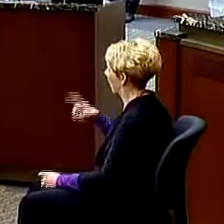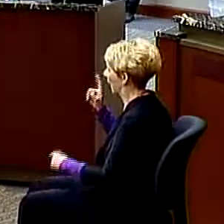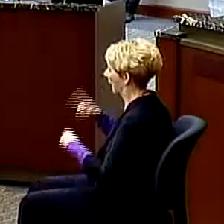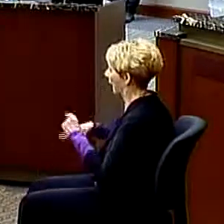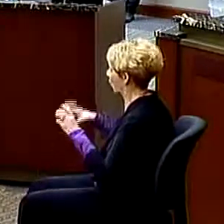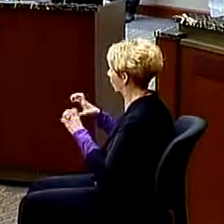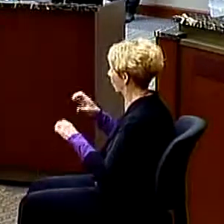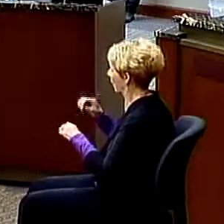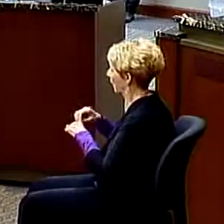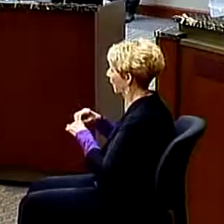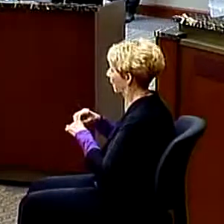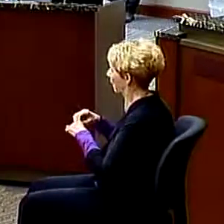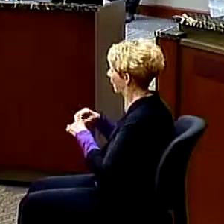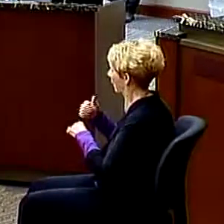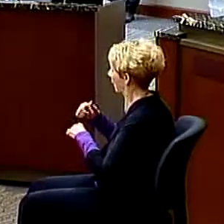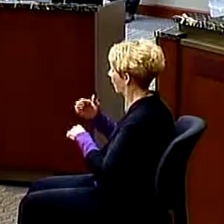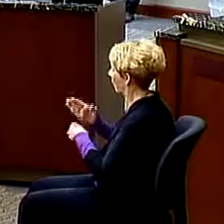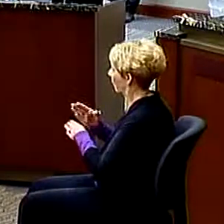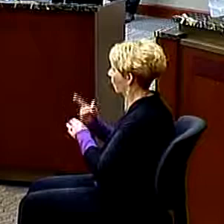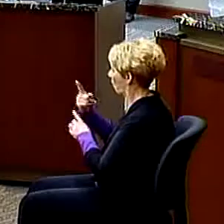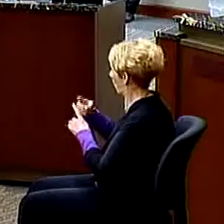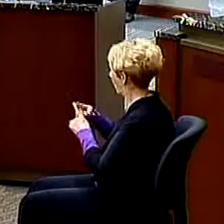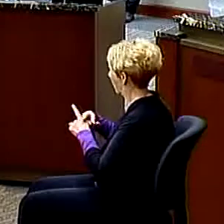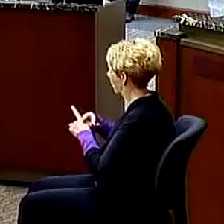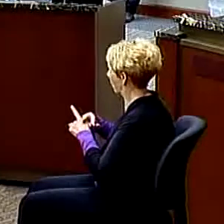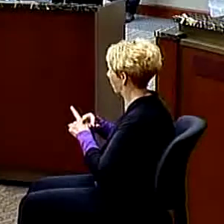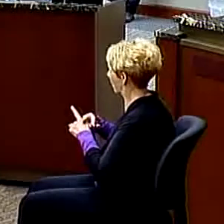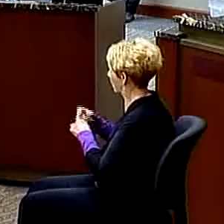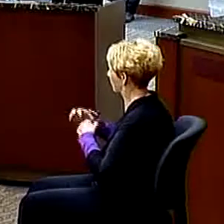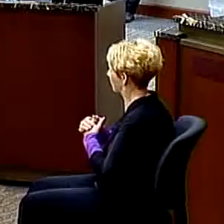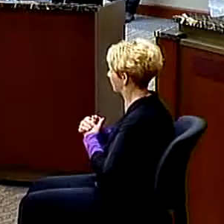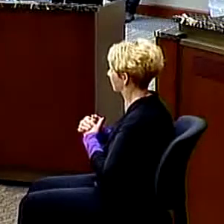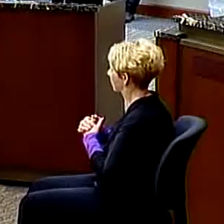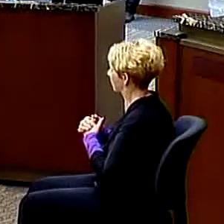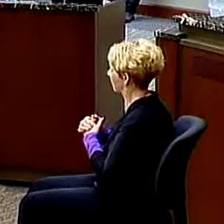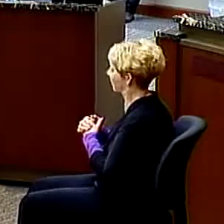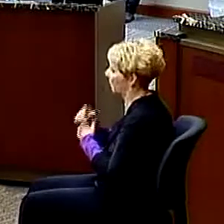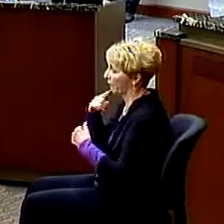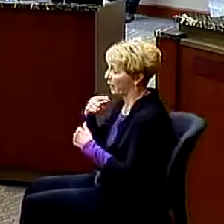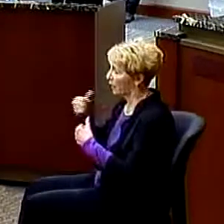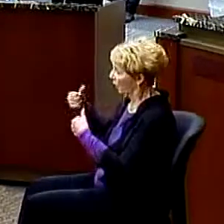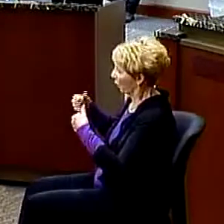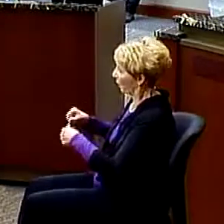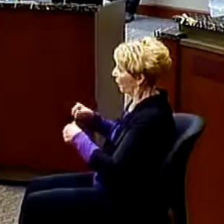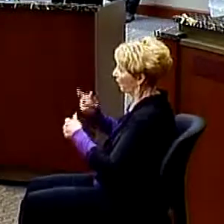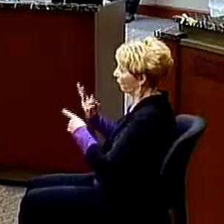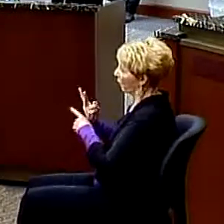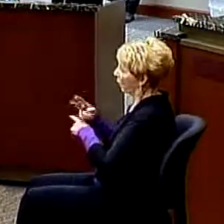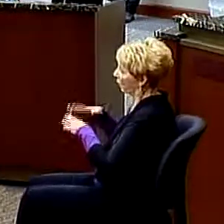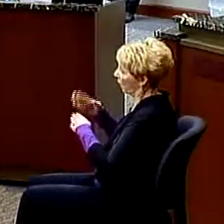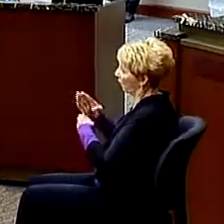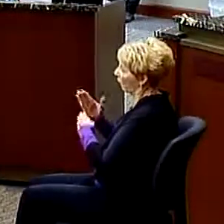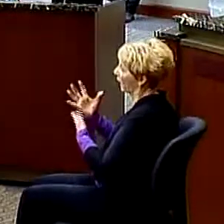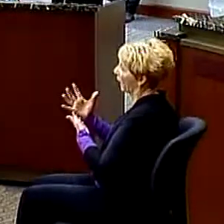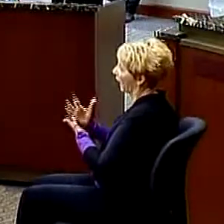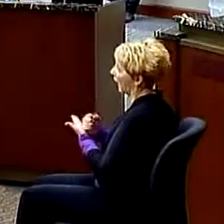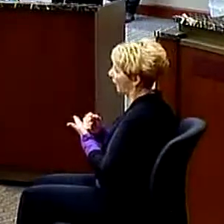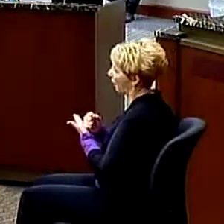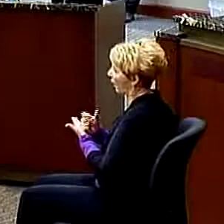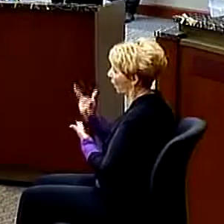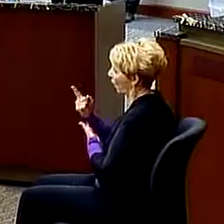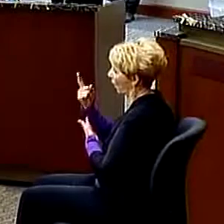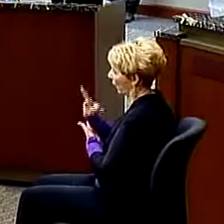do it any earlier than the 1 month, you know? Mm-hmm. The deposits are figured on average to collect.